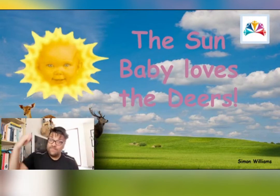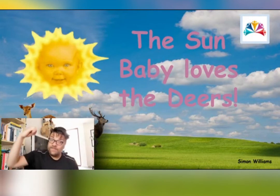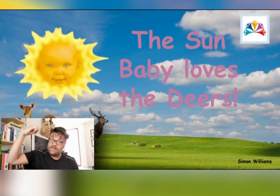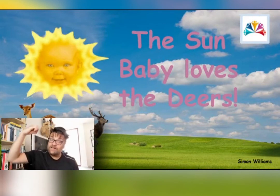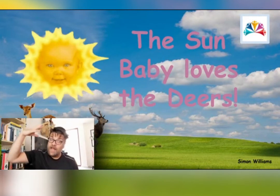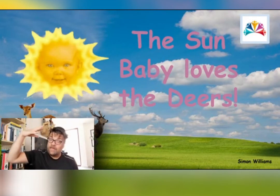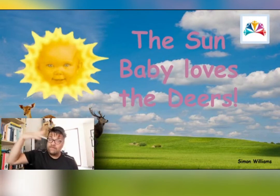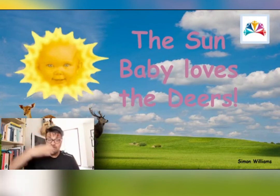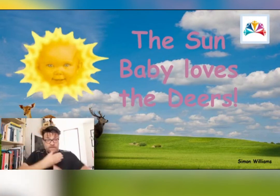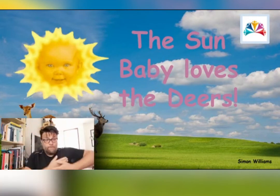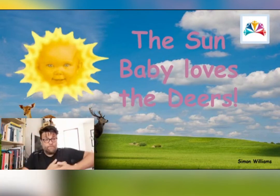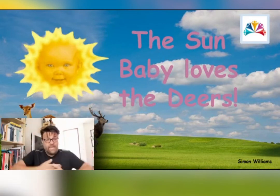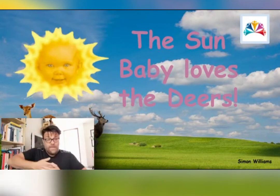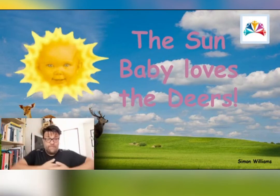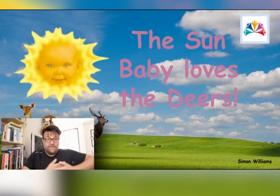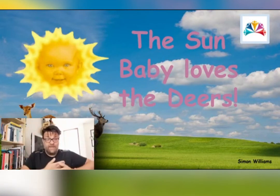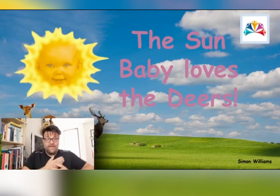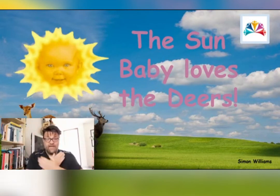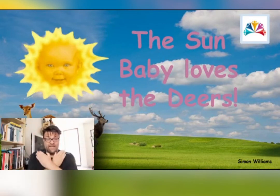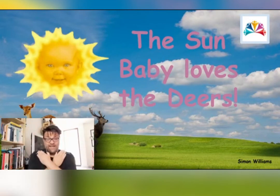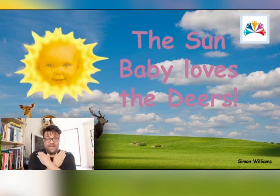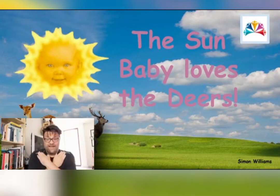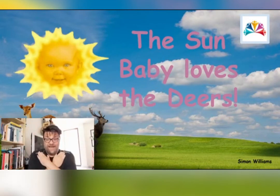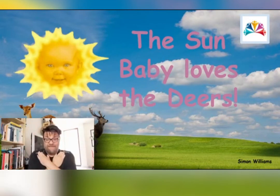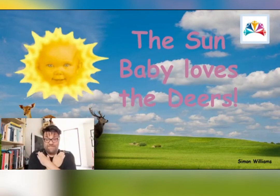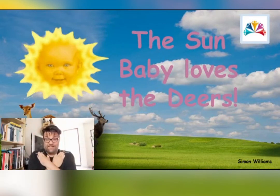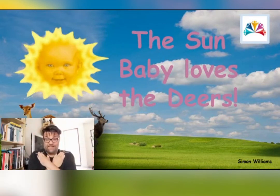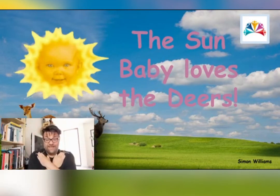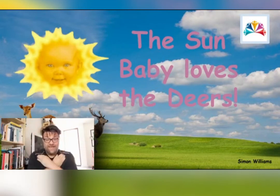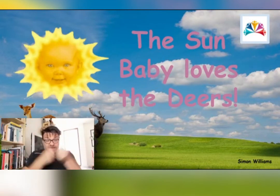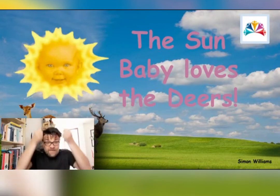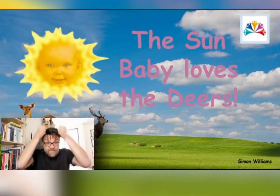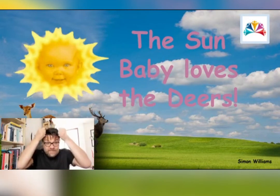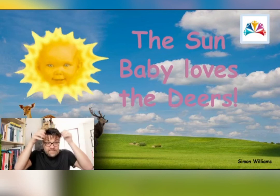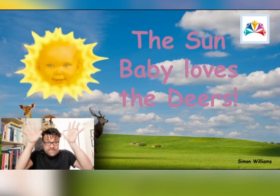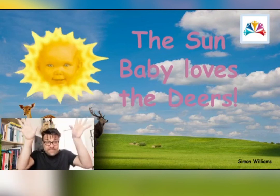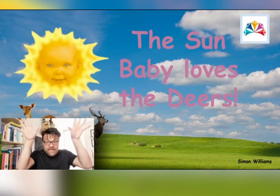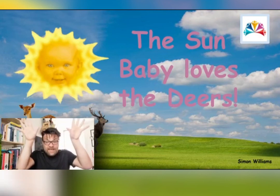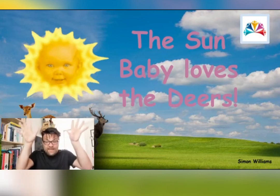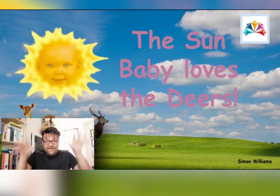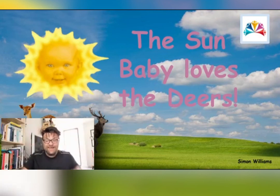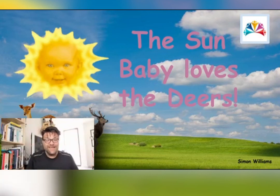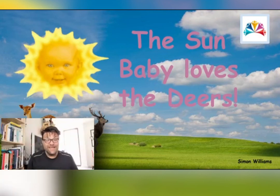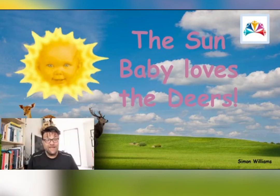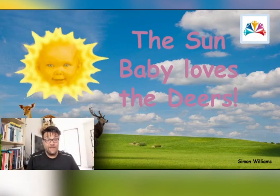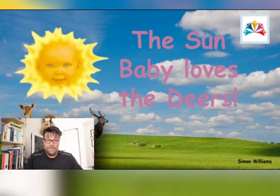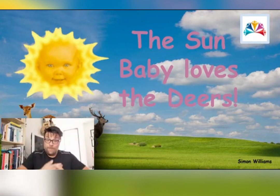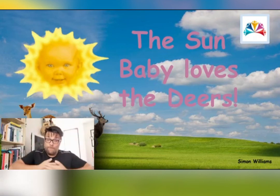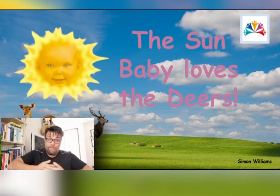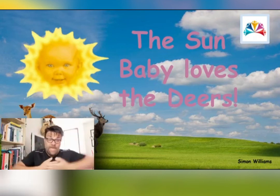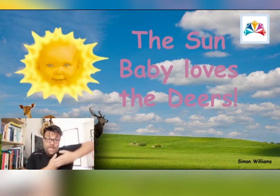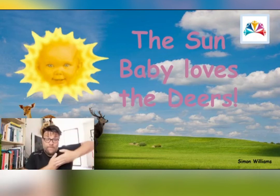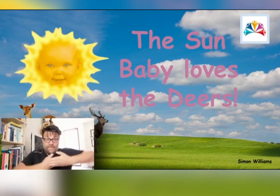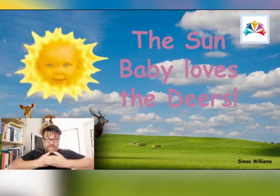The sun baby loved the deer. The baby